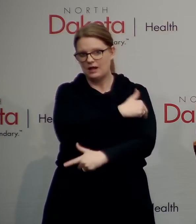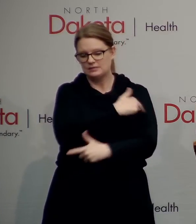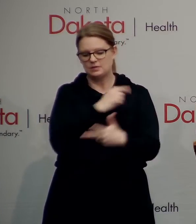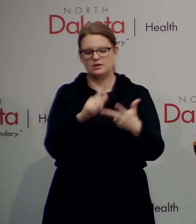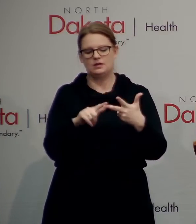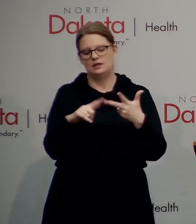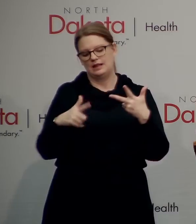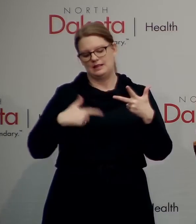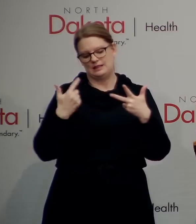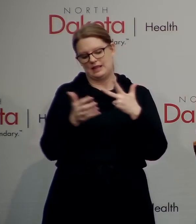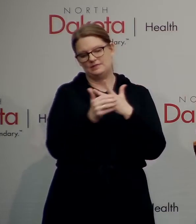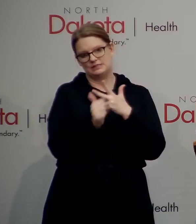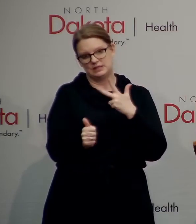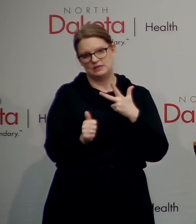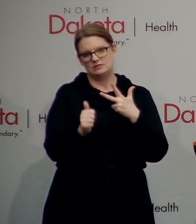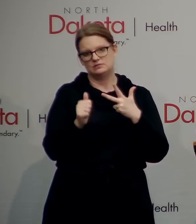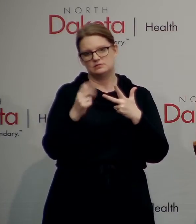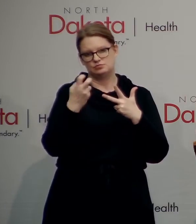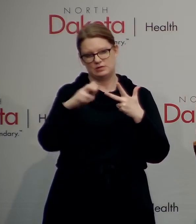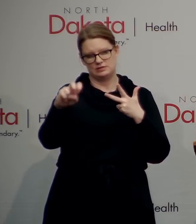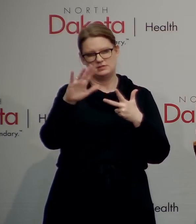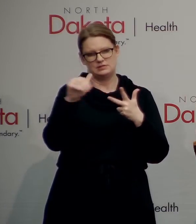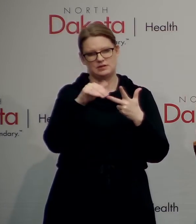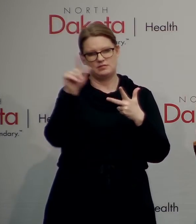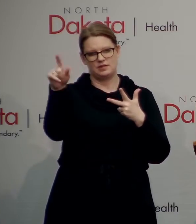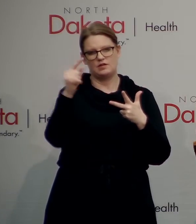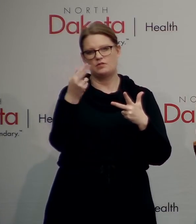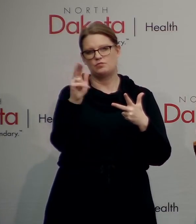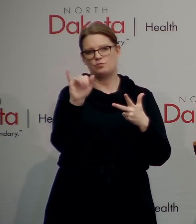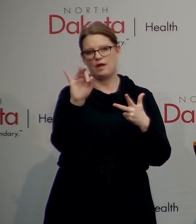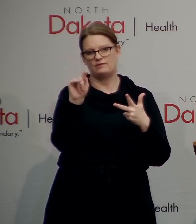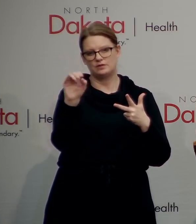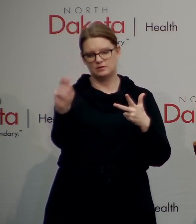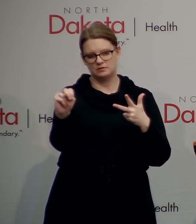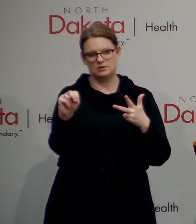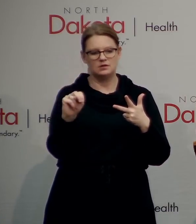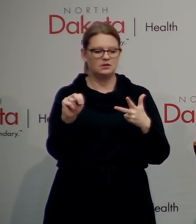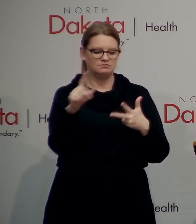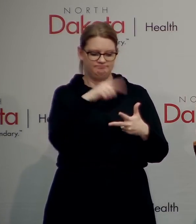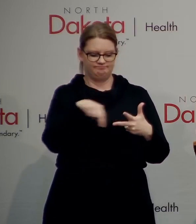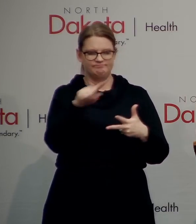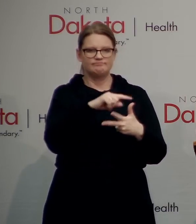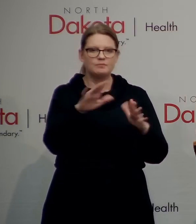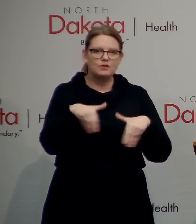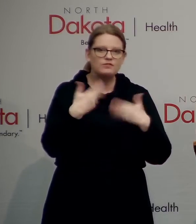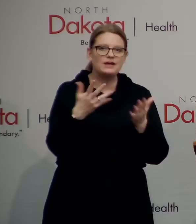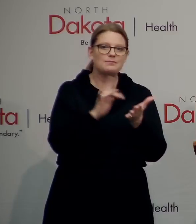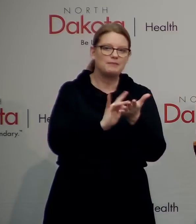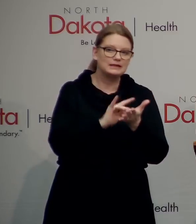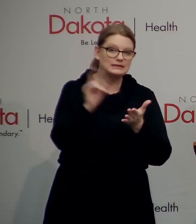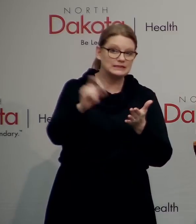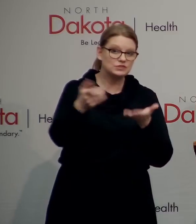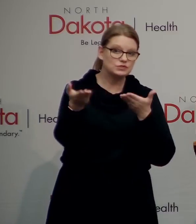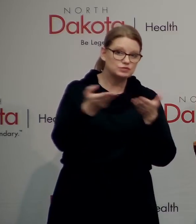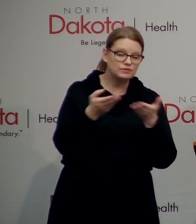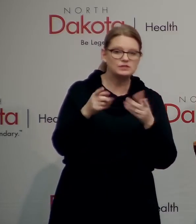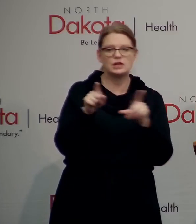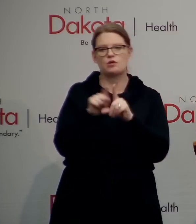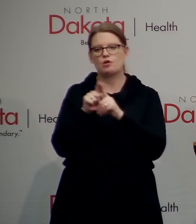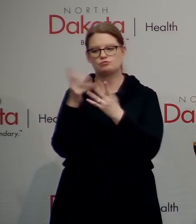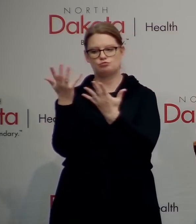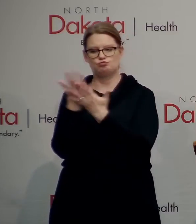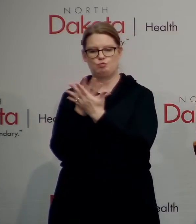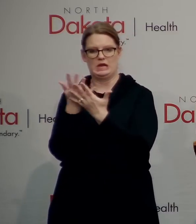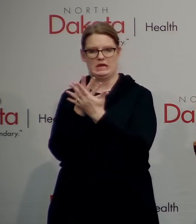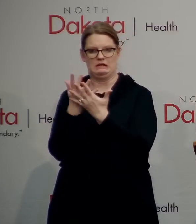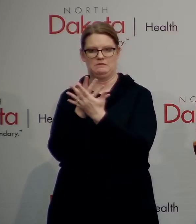Life Skills and Transition Center in Grafton. These facilities will continue to provide medically necessary services and are screening for